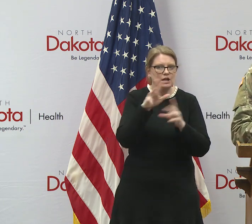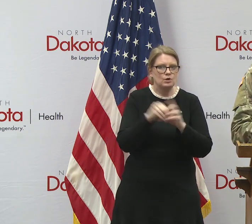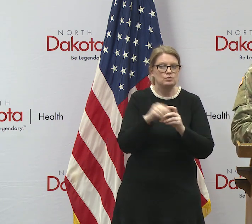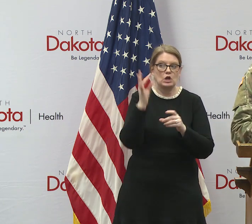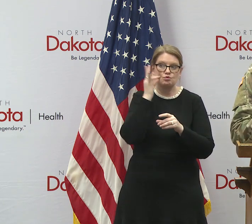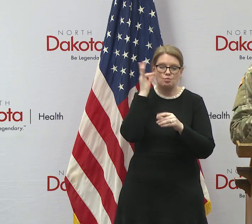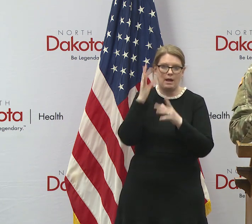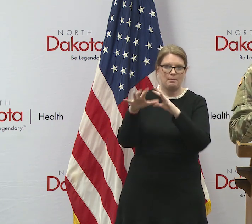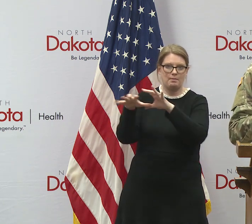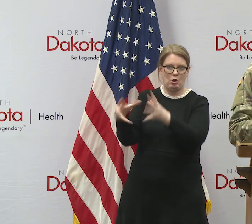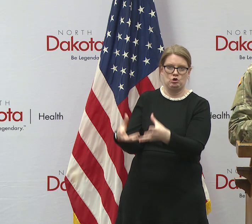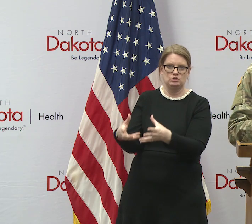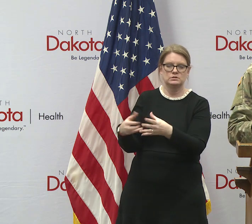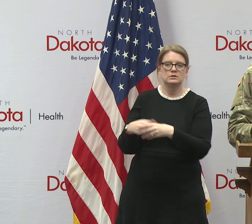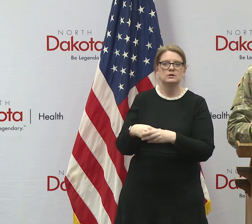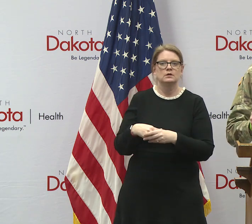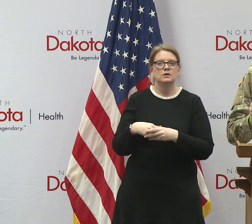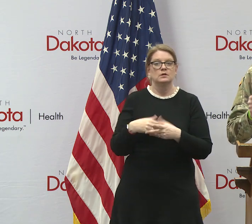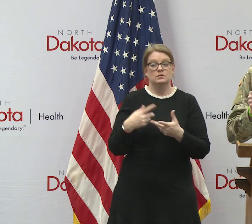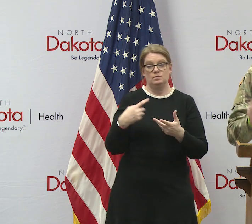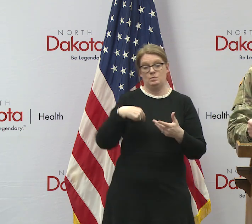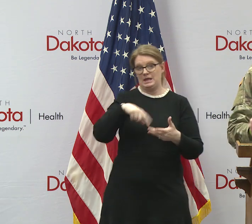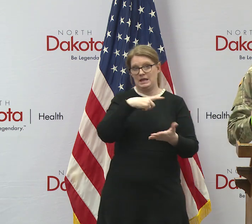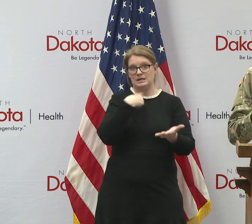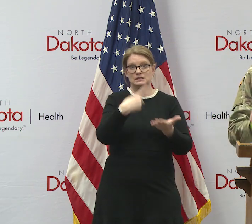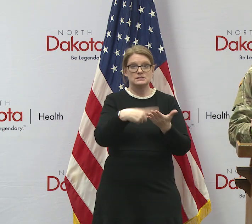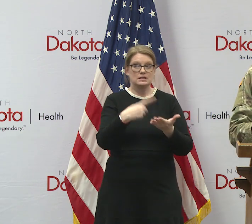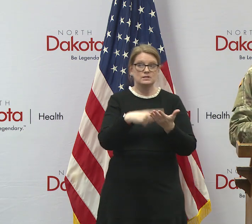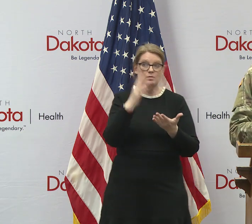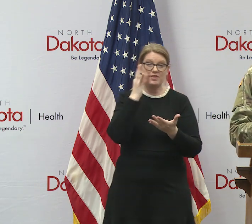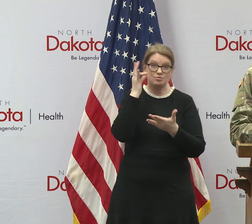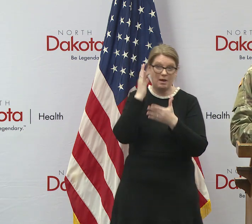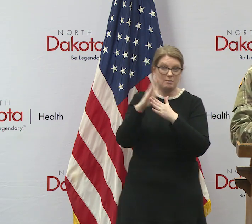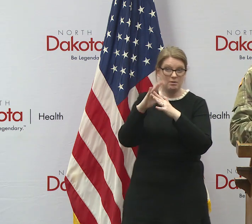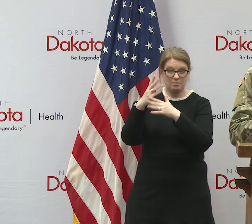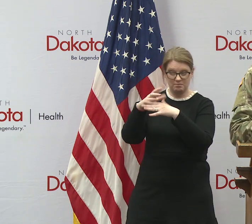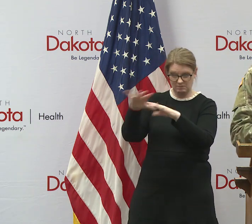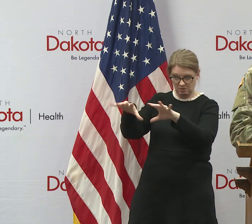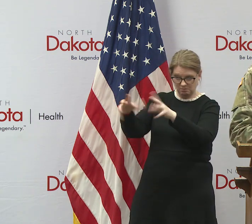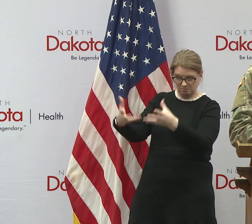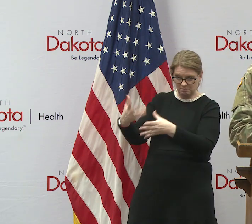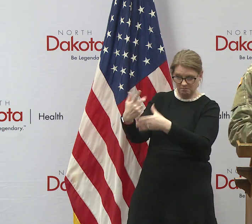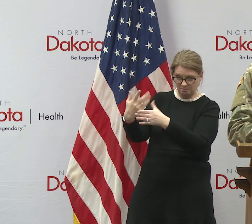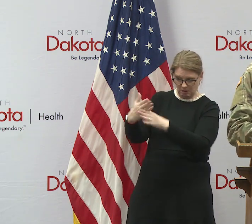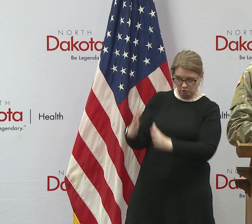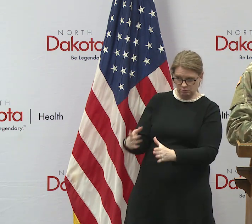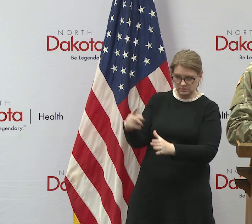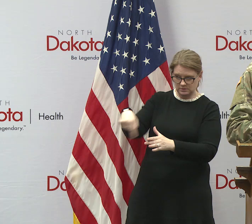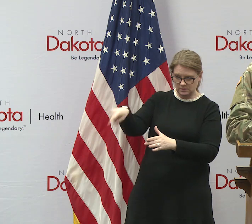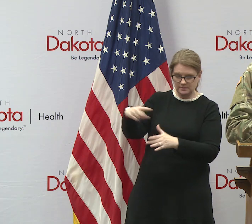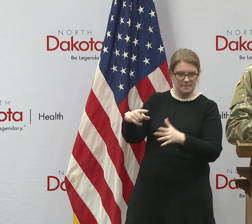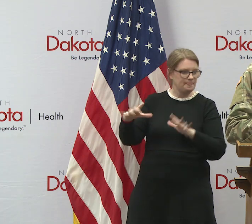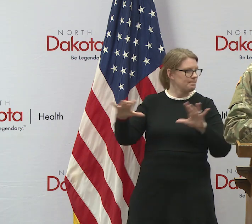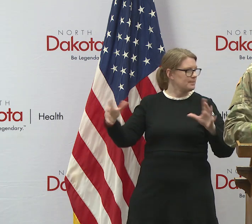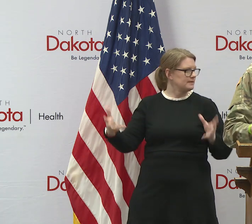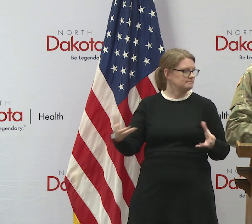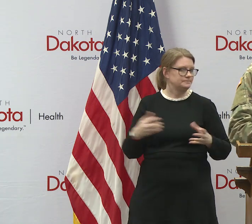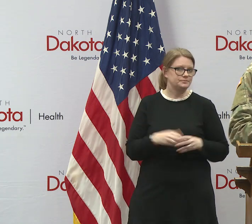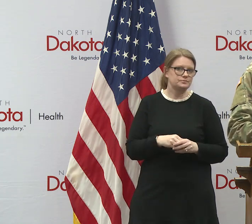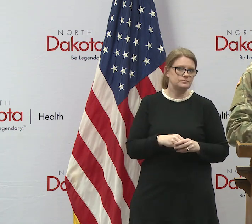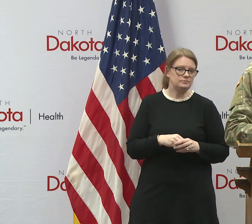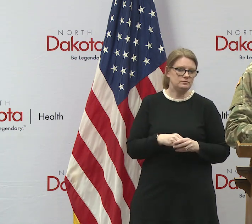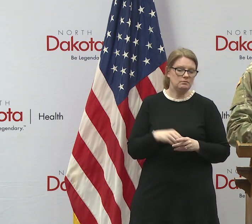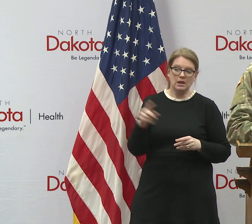partners. We had a tabletop with all our tribal partners yesterday because there are